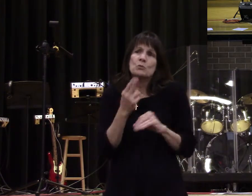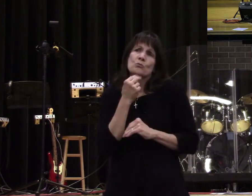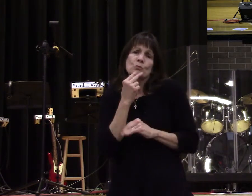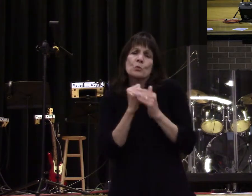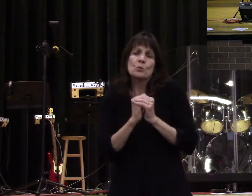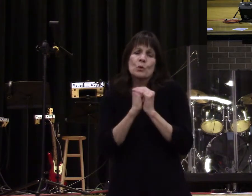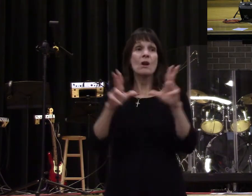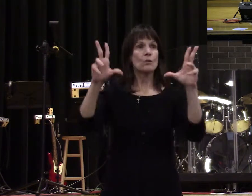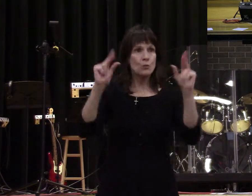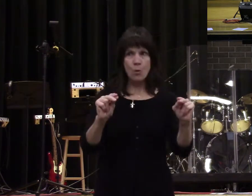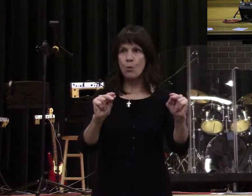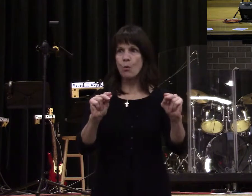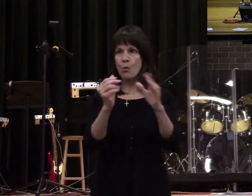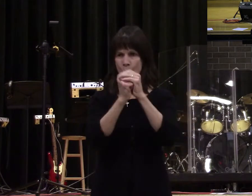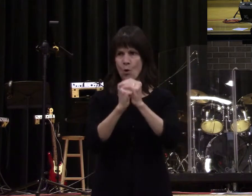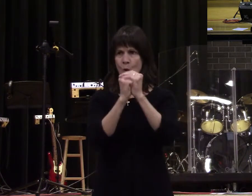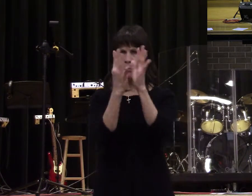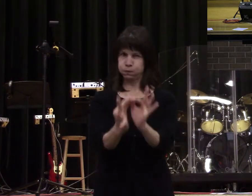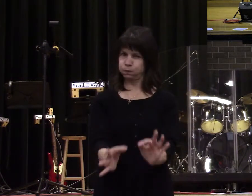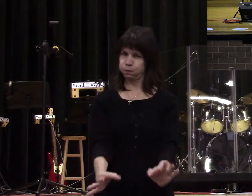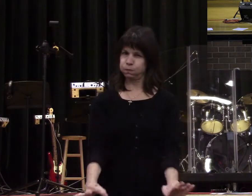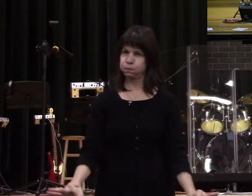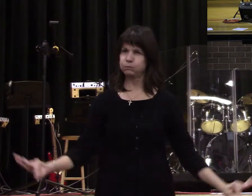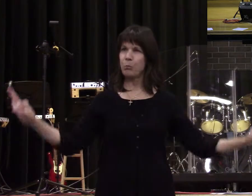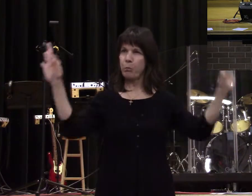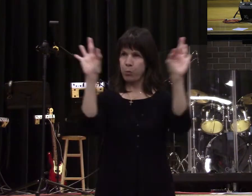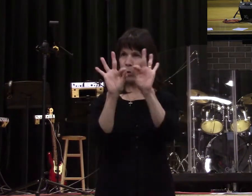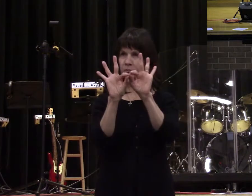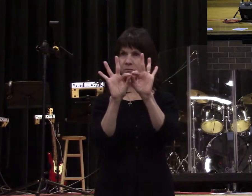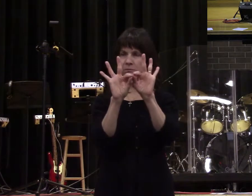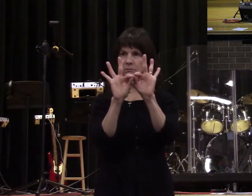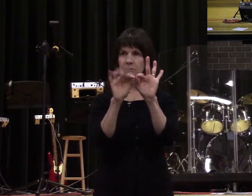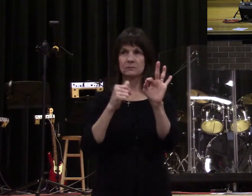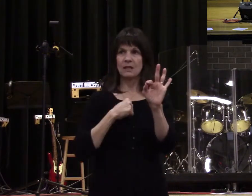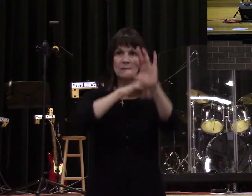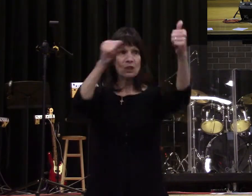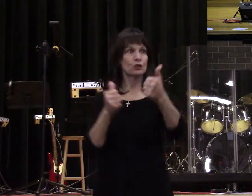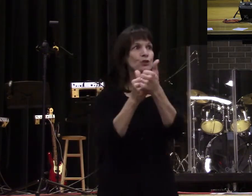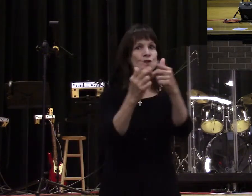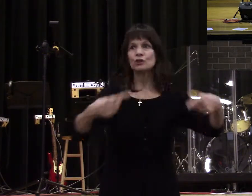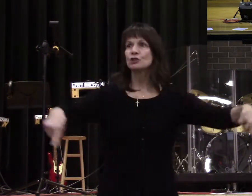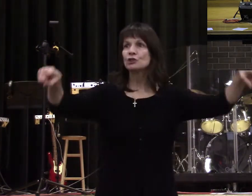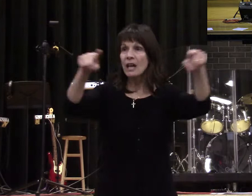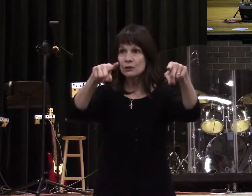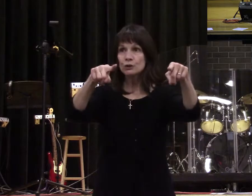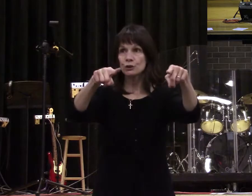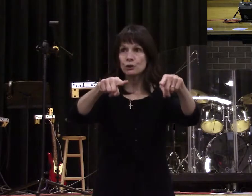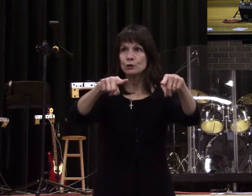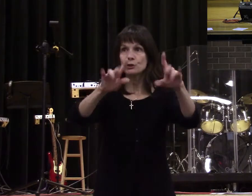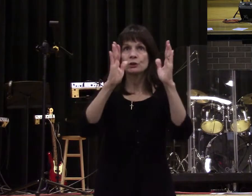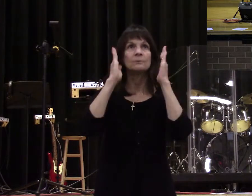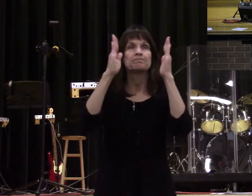In Jesus' name, I call your ears to be open and your heart to be alive, that you would